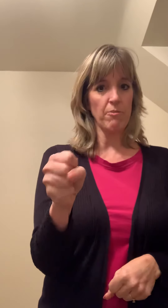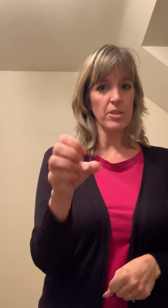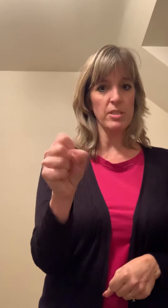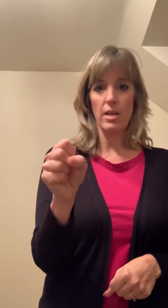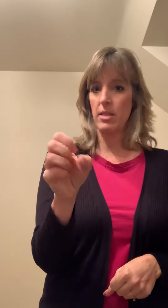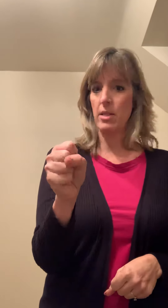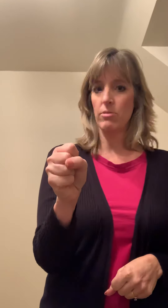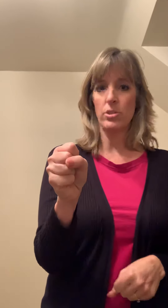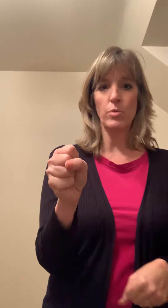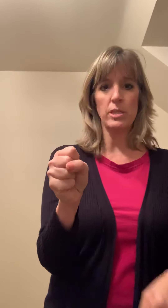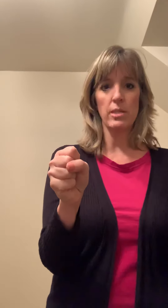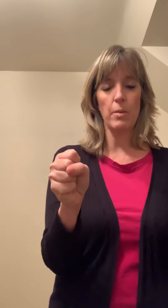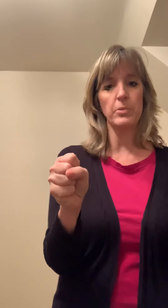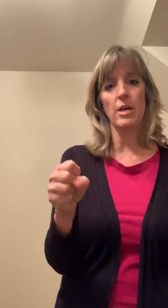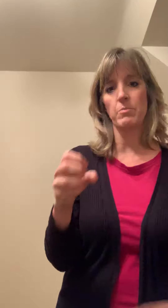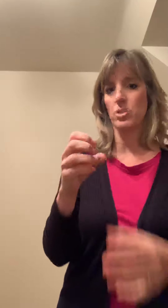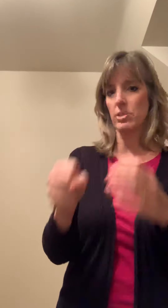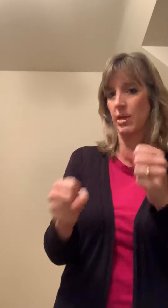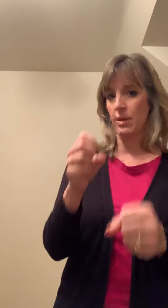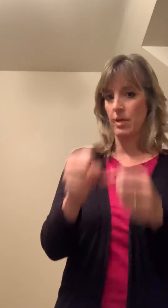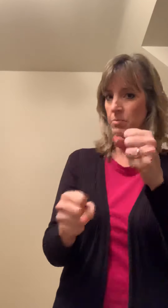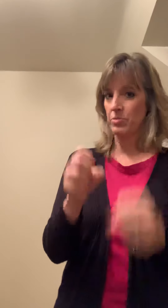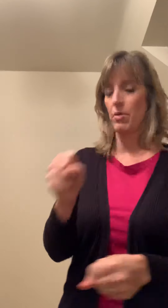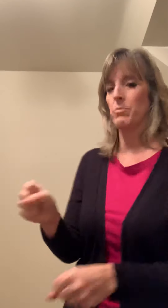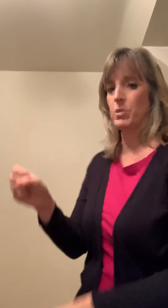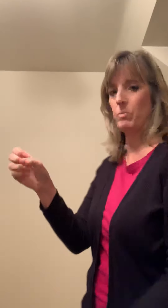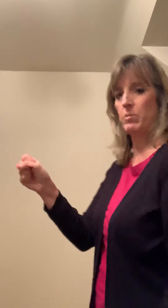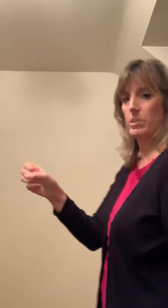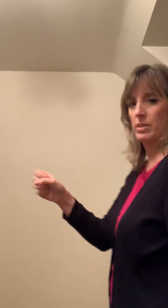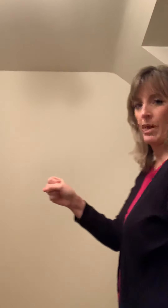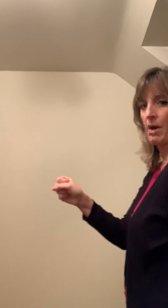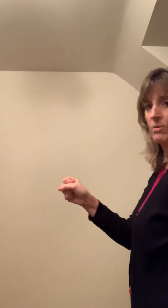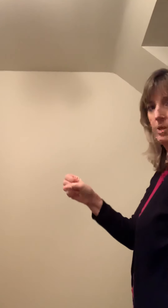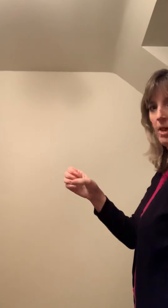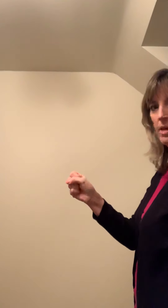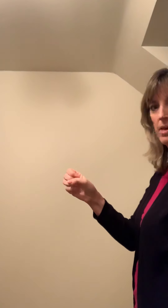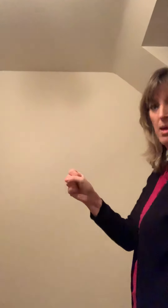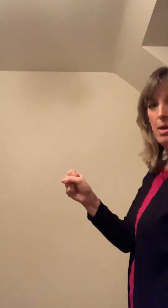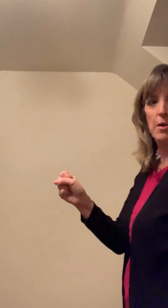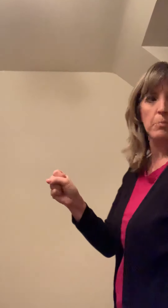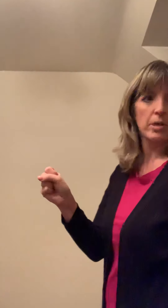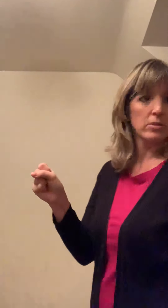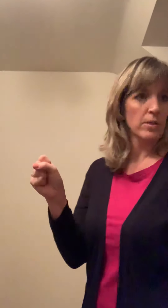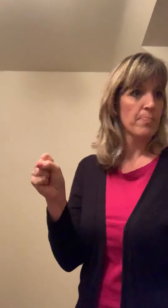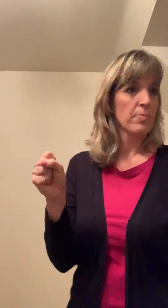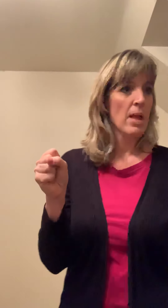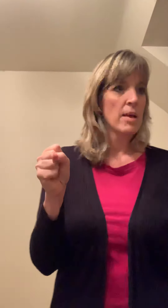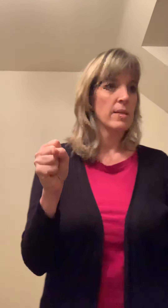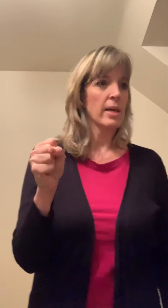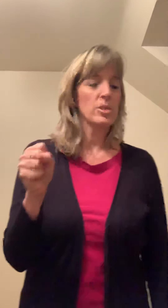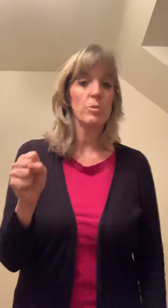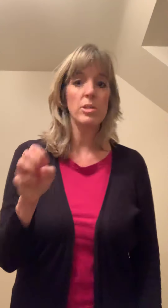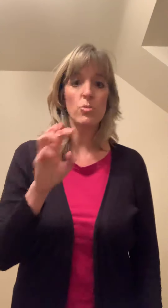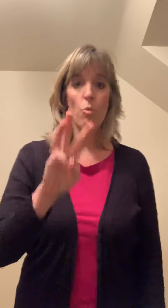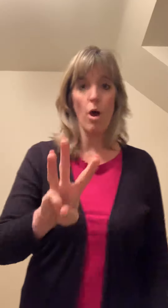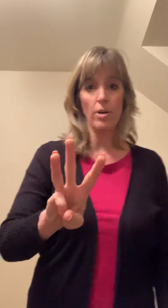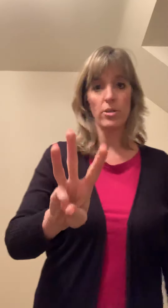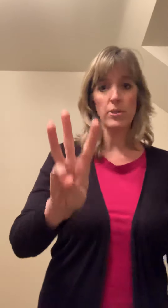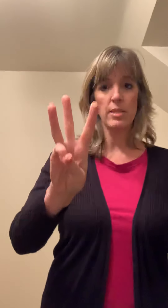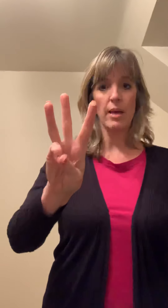fist, and then you squeeze it a couple times, just like it comes from when you milk the cow. Okay. Milk. The next one is water. That is